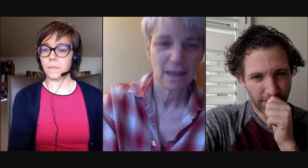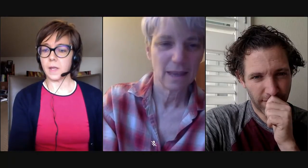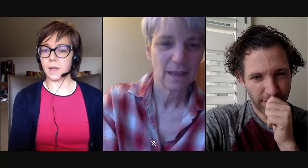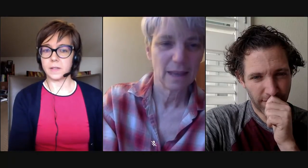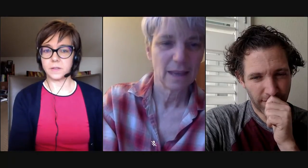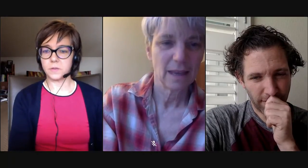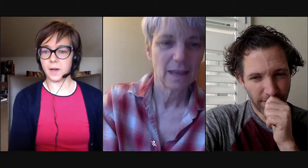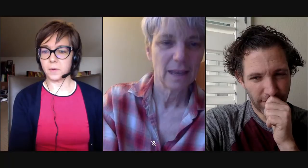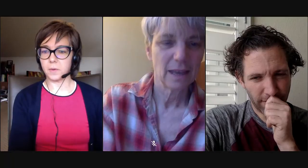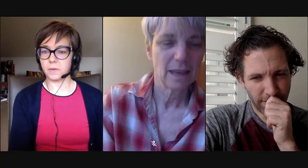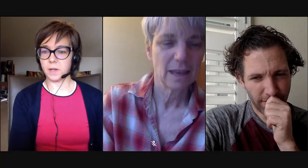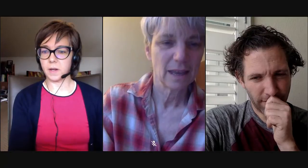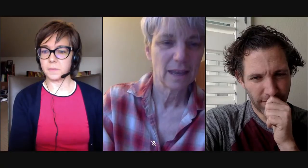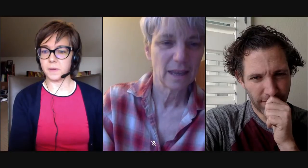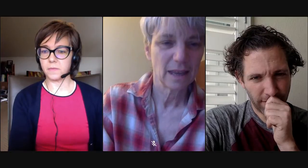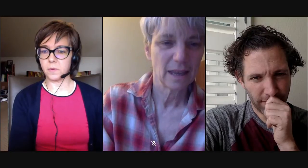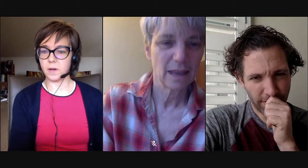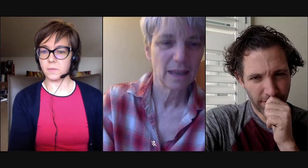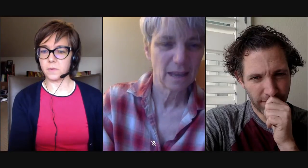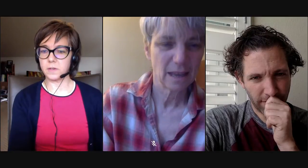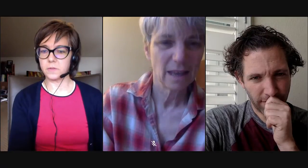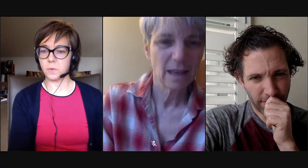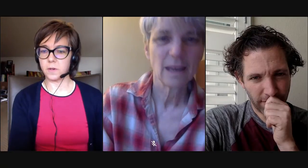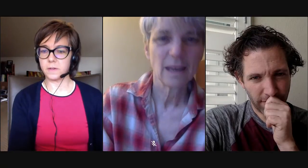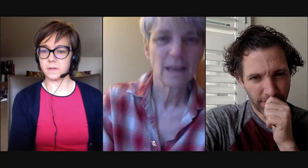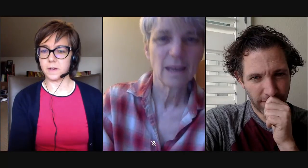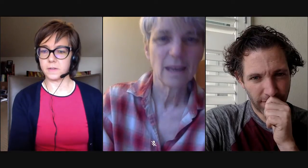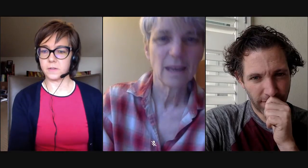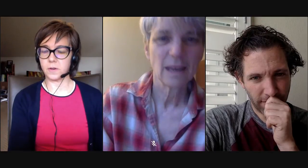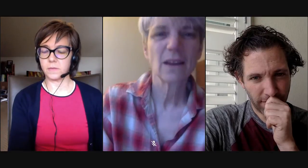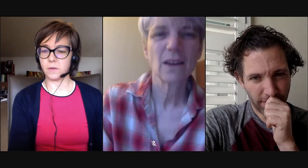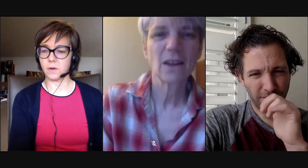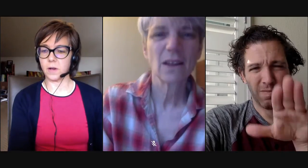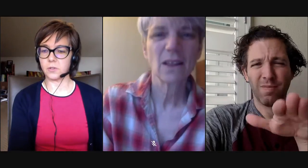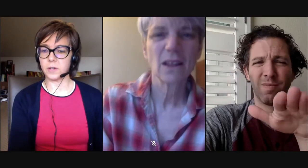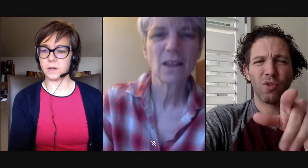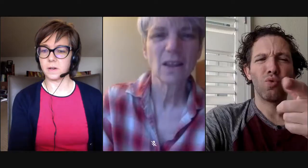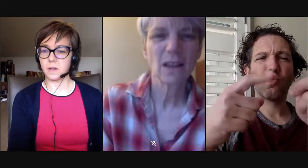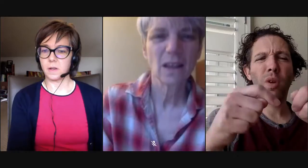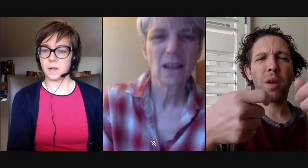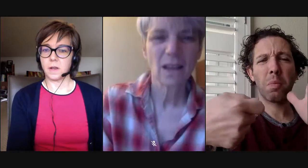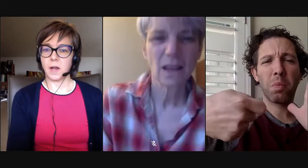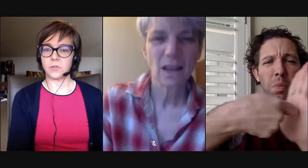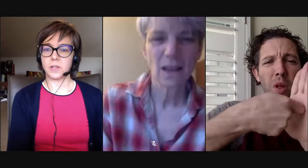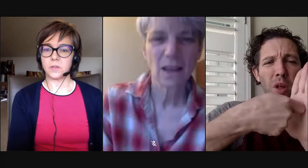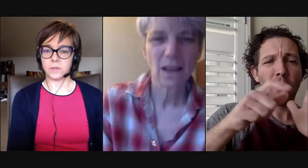Yeah, it's too echoey to reconnect by phone, and I really do want Lynette to try to figure out how she can do the